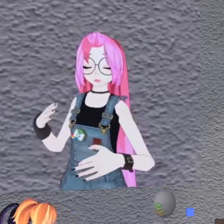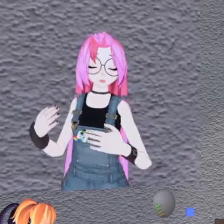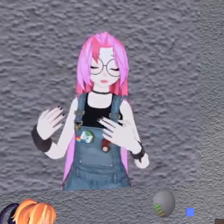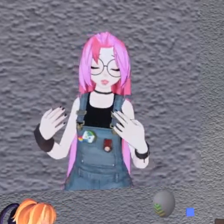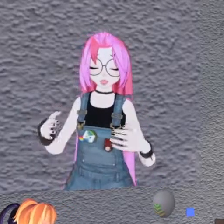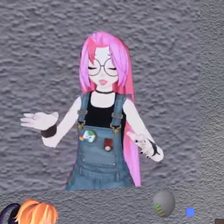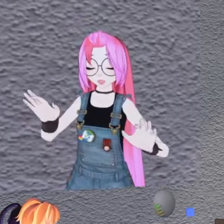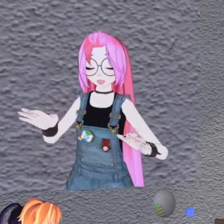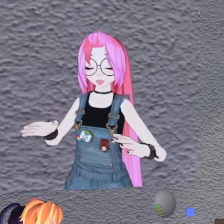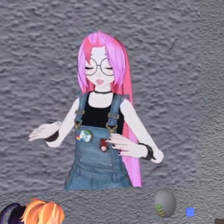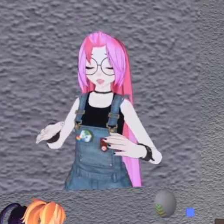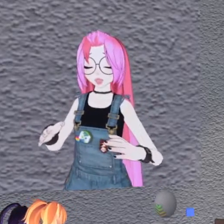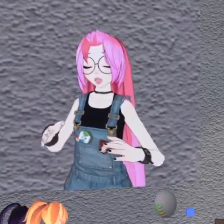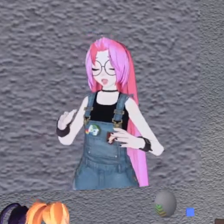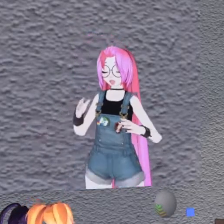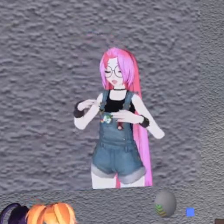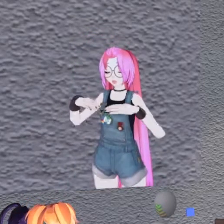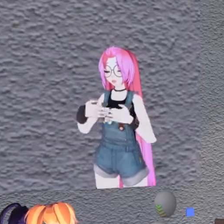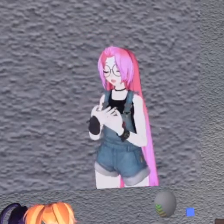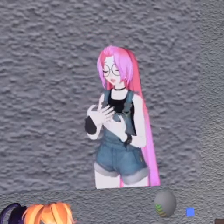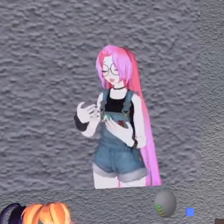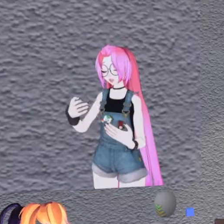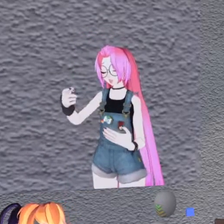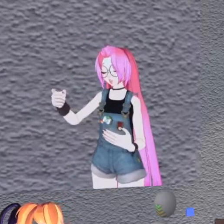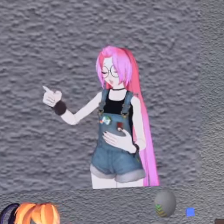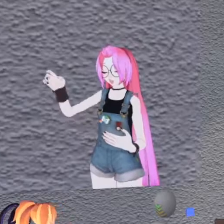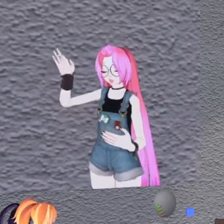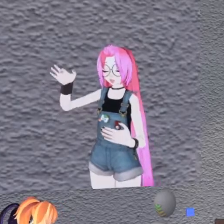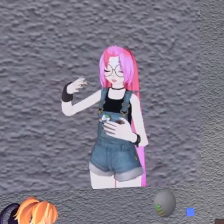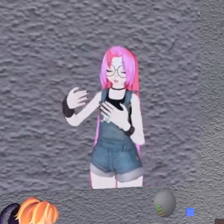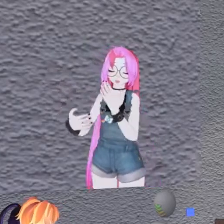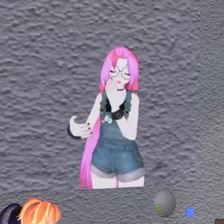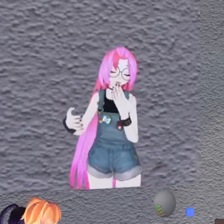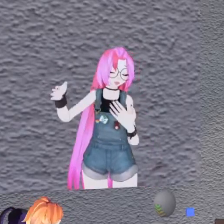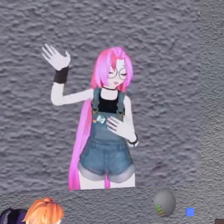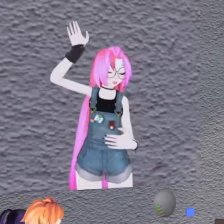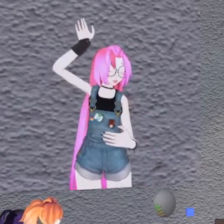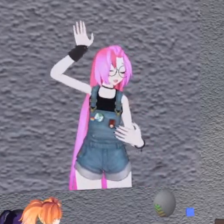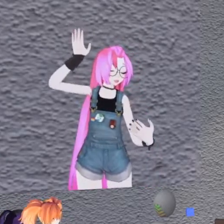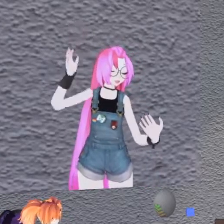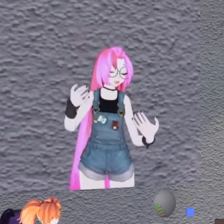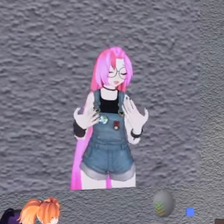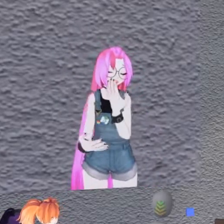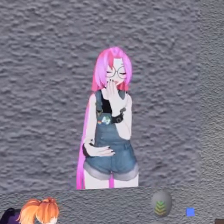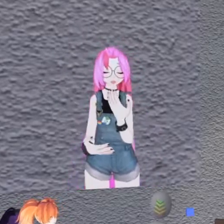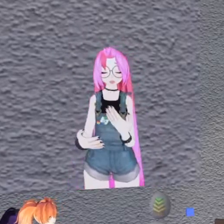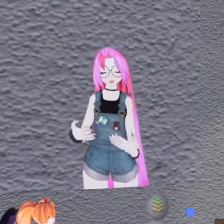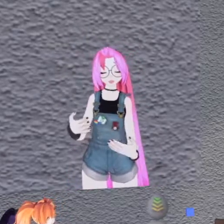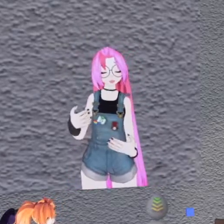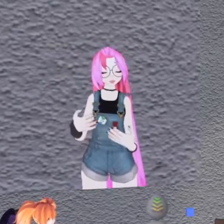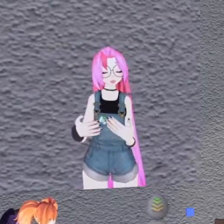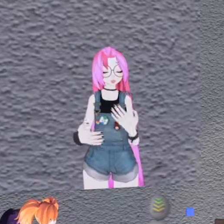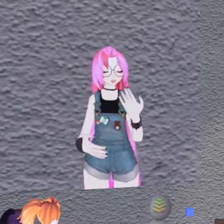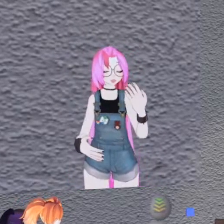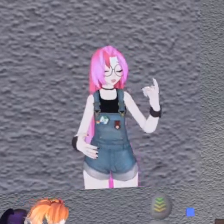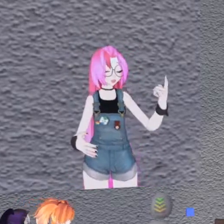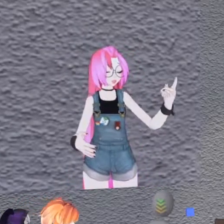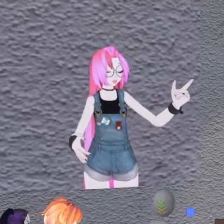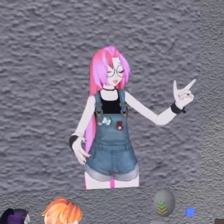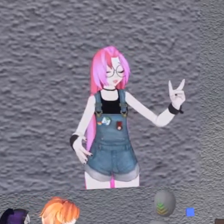I don't know. That's about it. How many of you guys are new? Raise your hand if you're new. New. You're new. You're